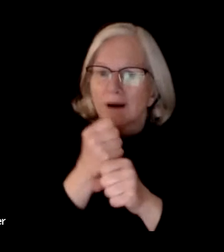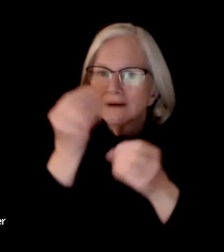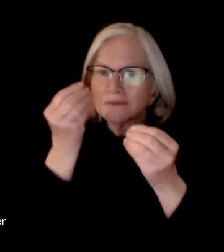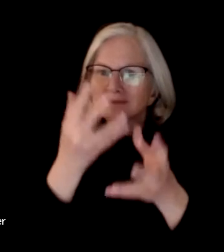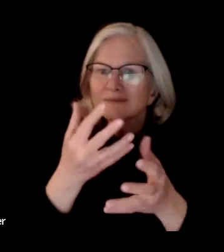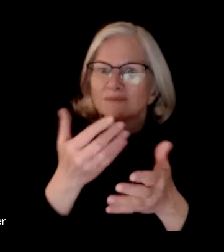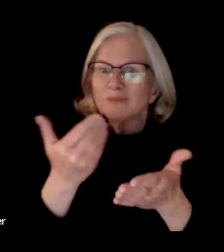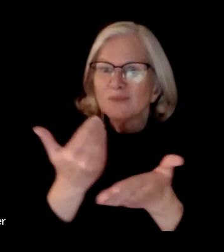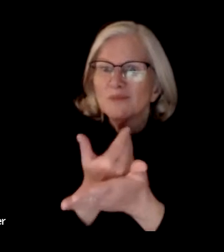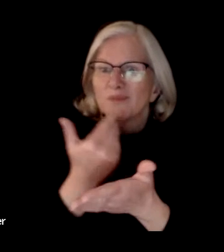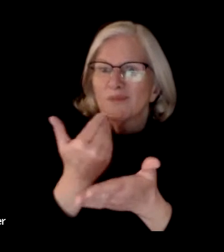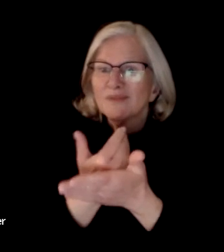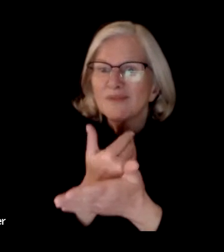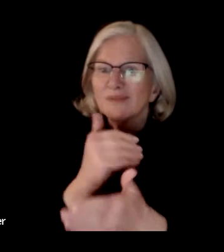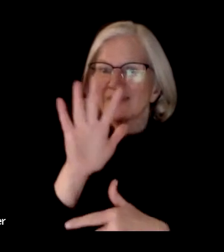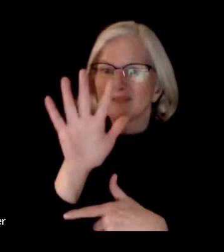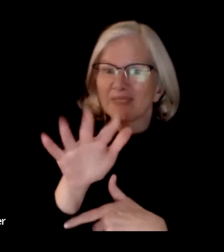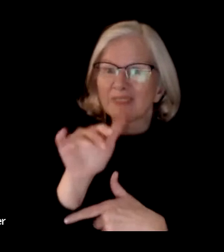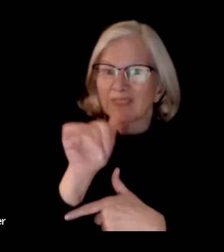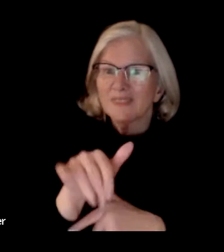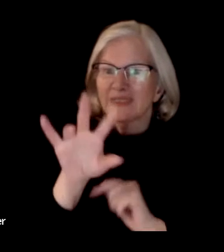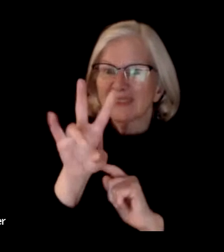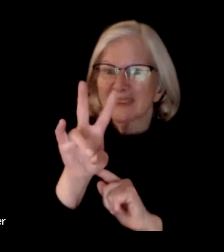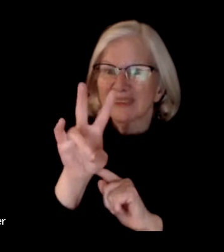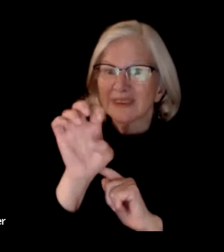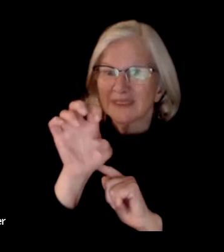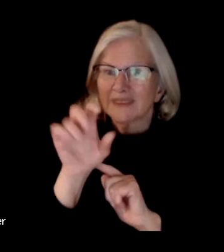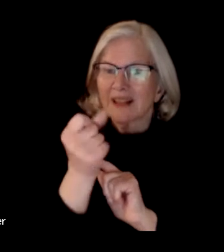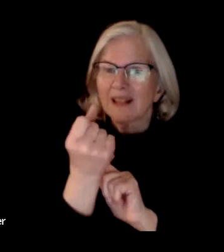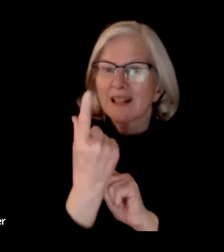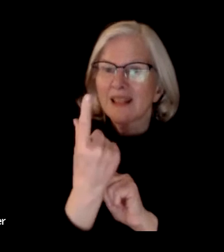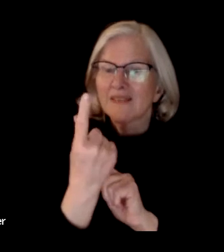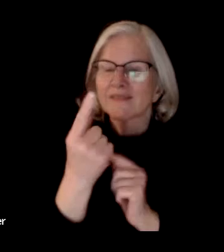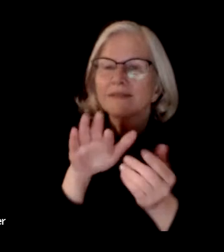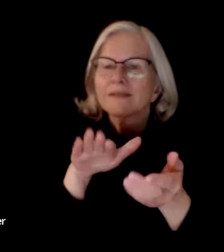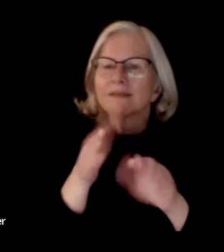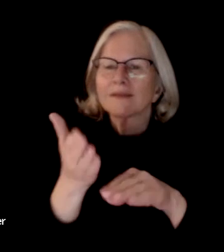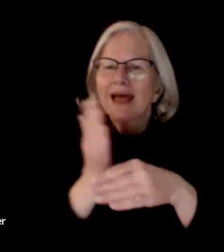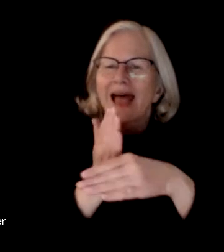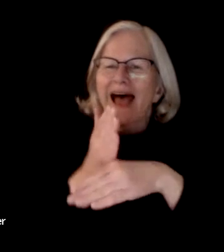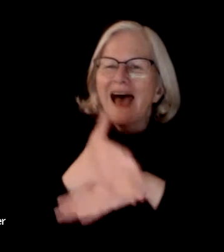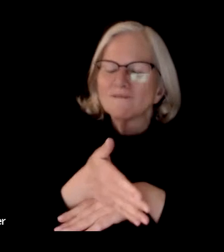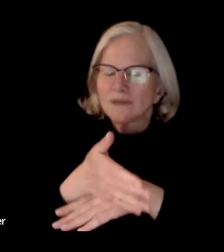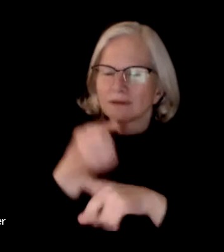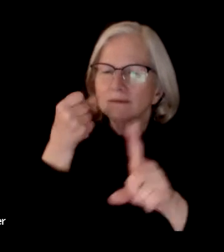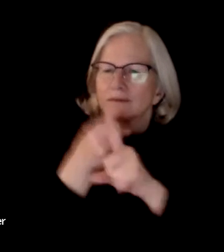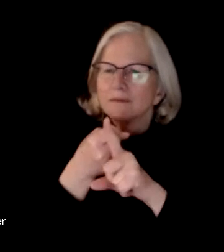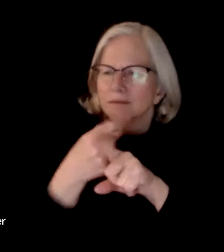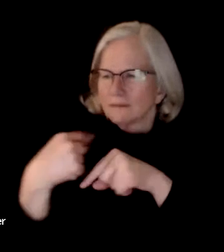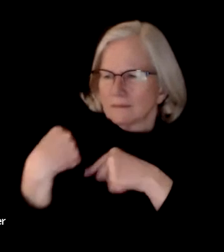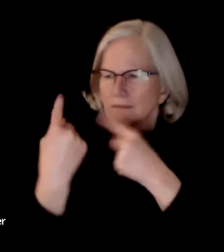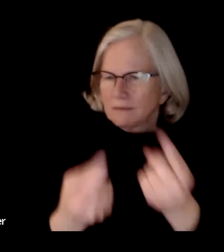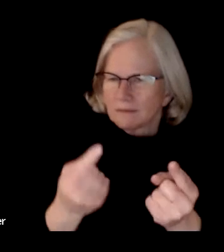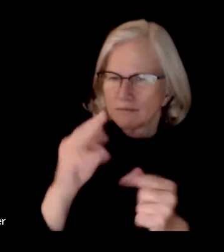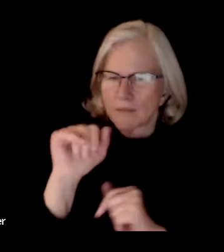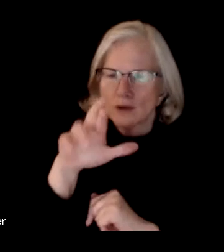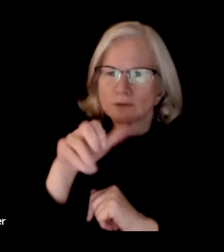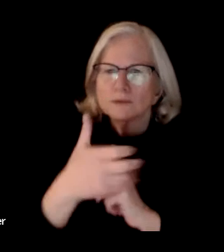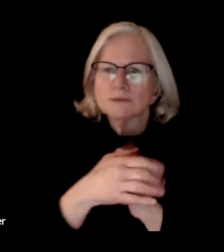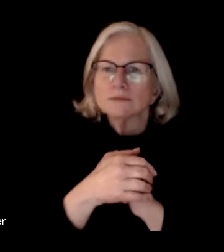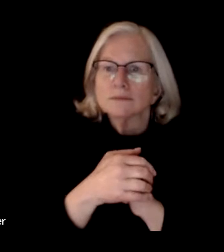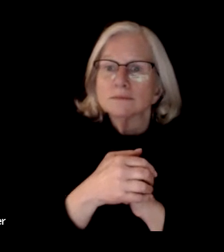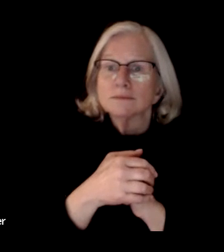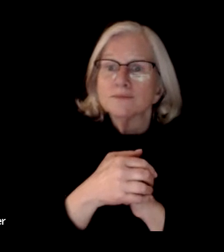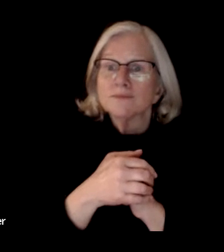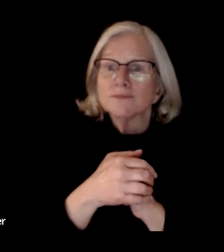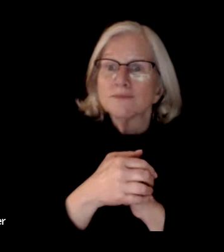of 5,711 deaths since the start of the pandemic. This is a low number of